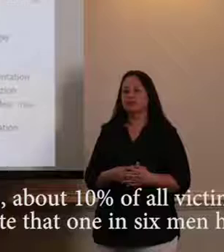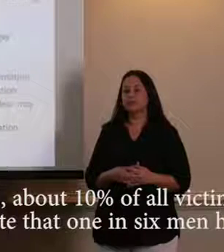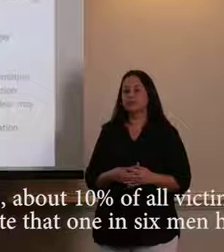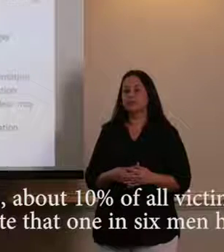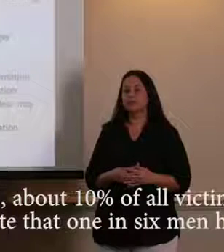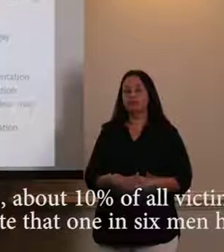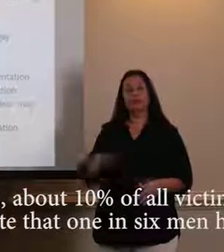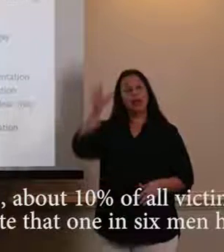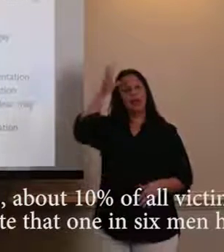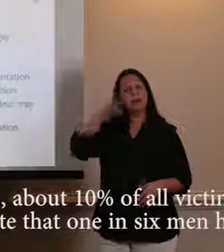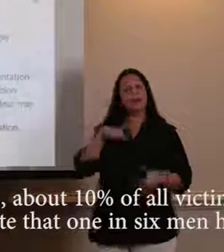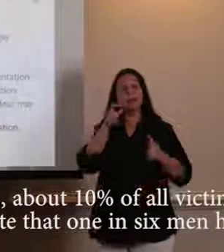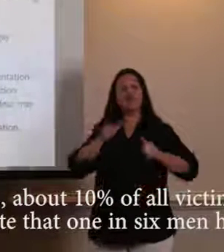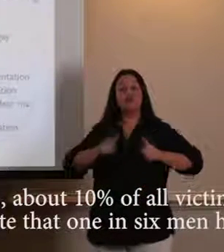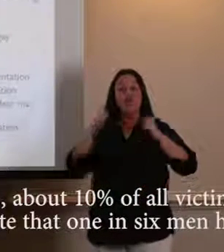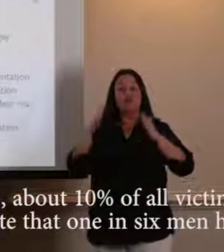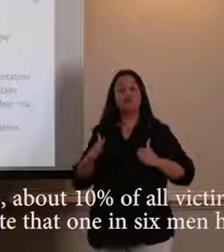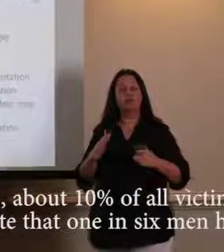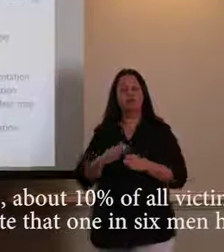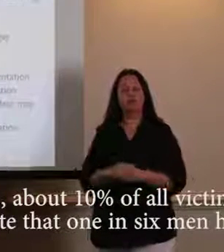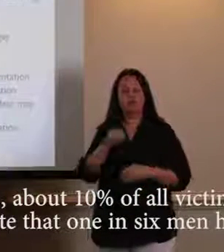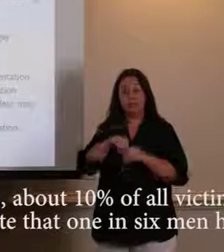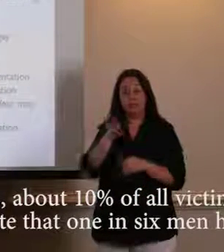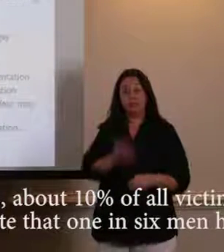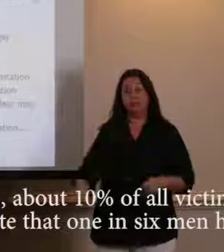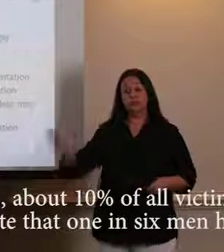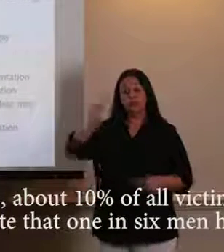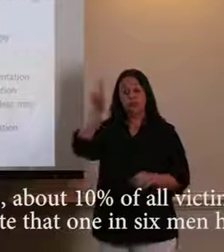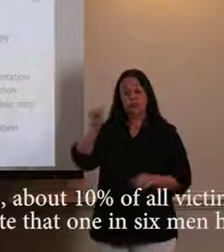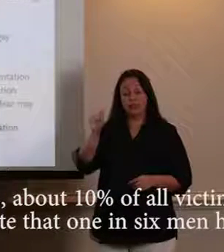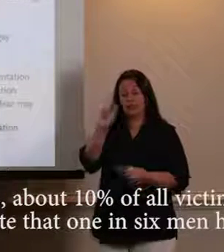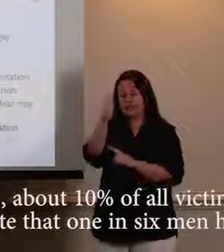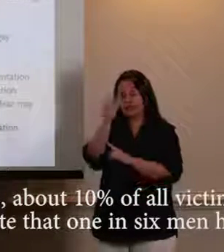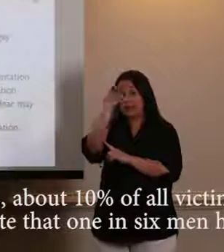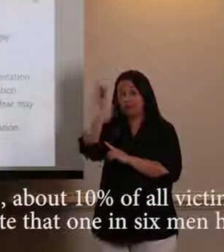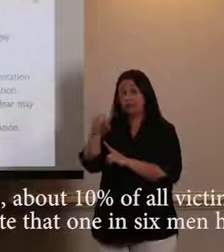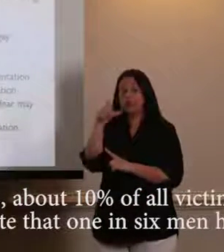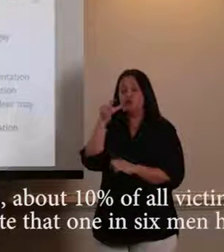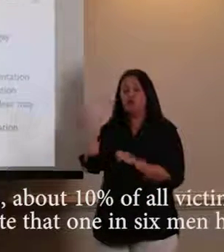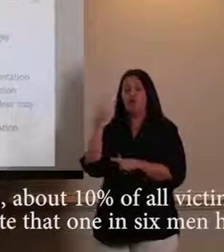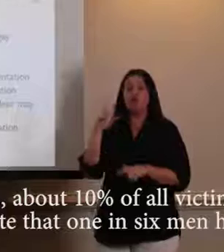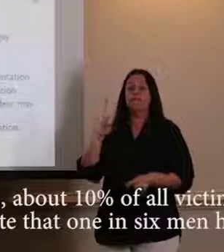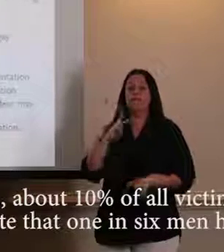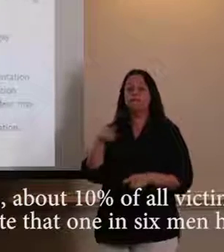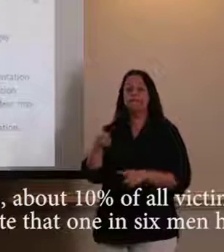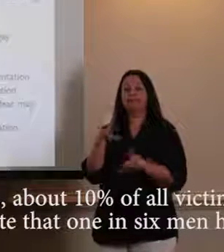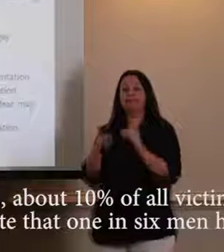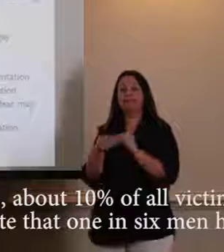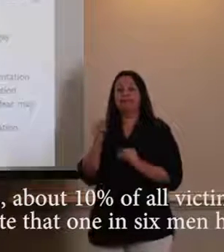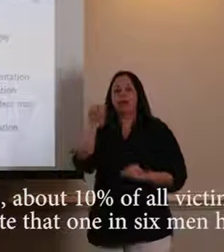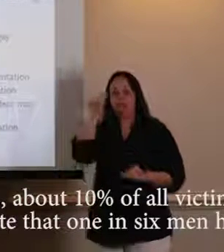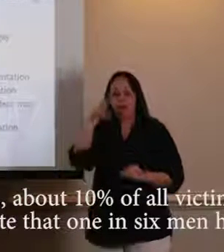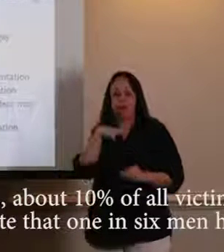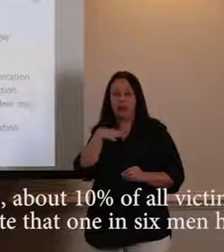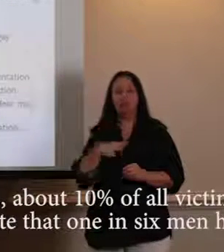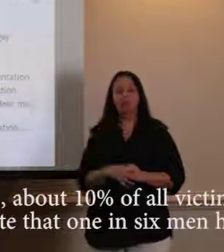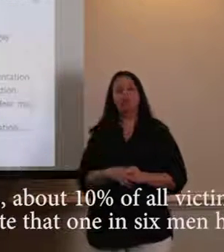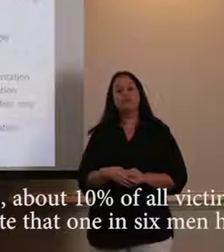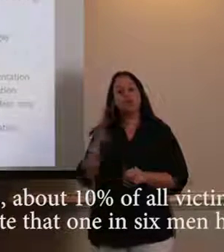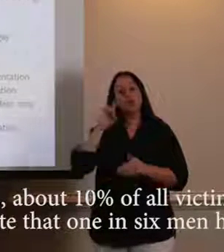Male survivors. So in the U.S., about 10% of all victims are males. Researchers estimate that